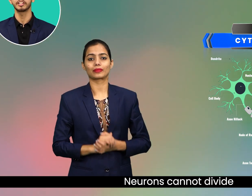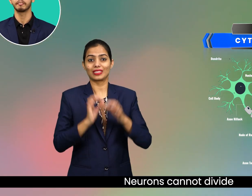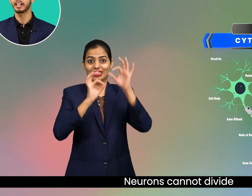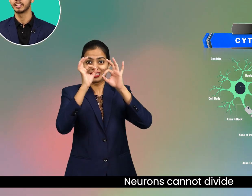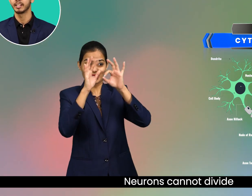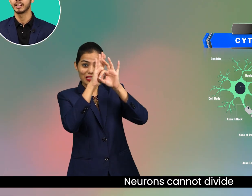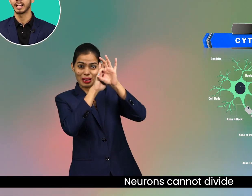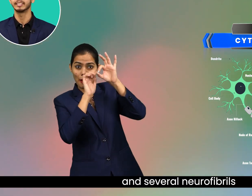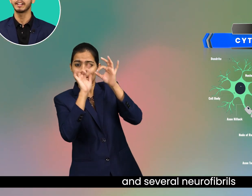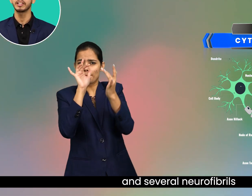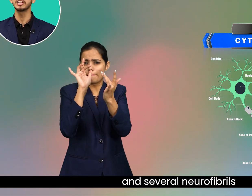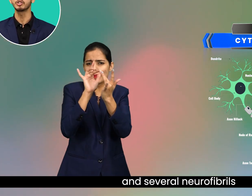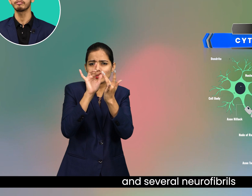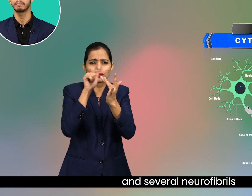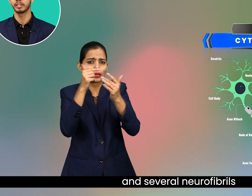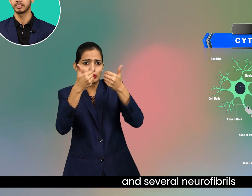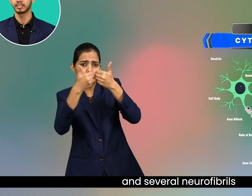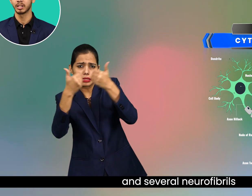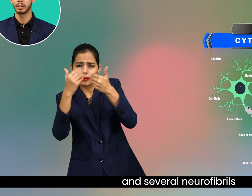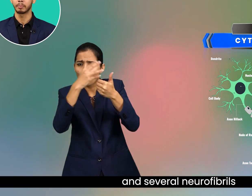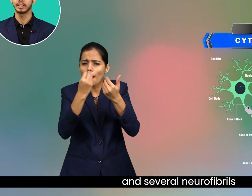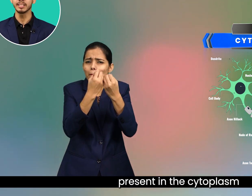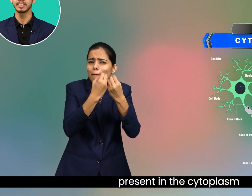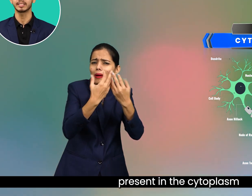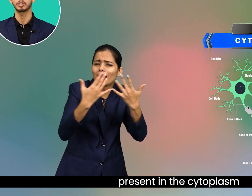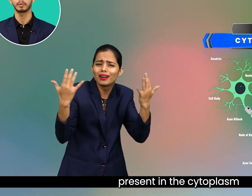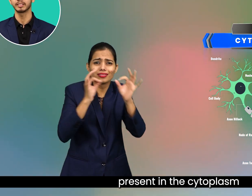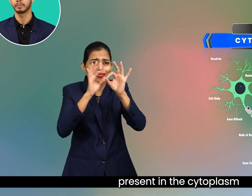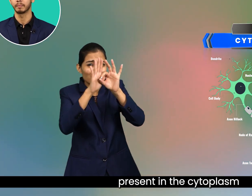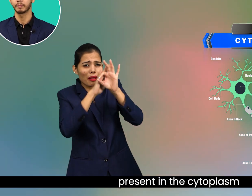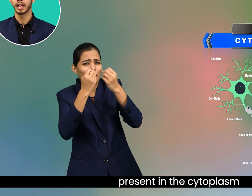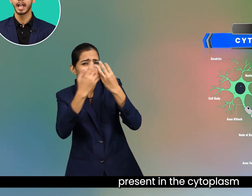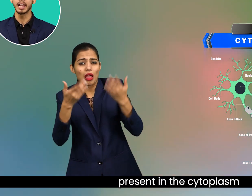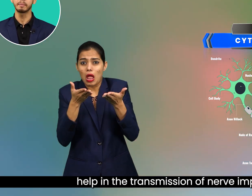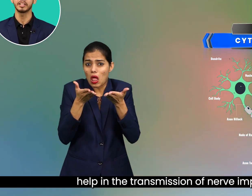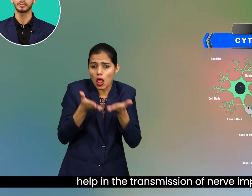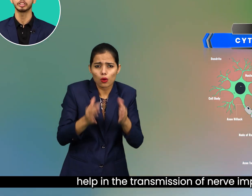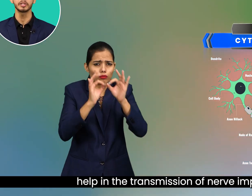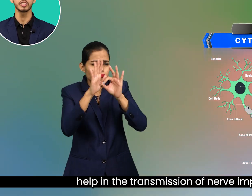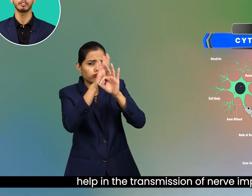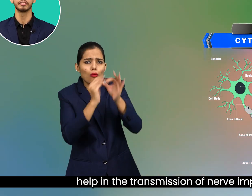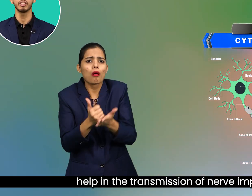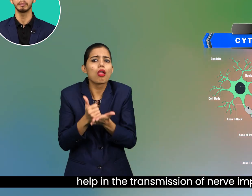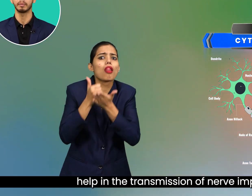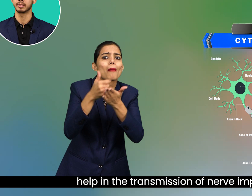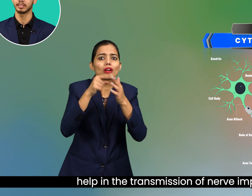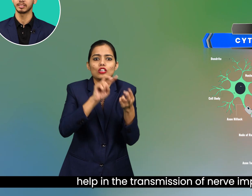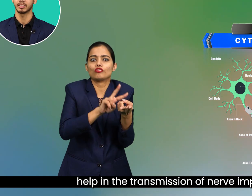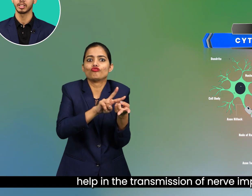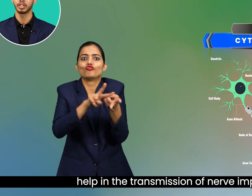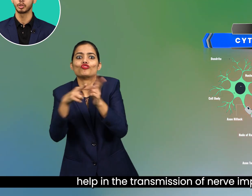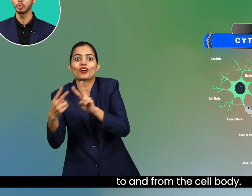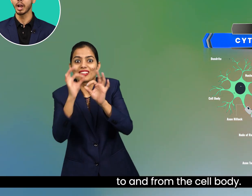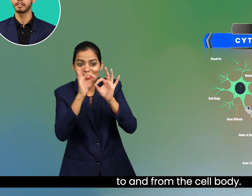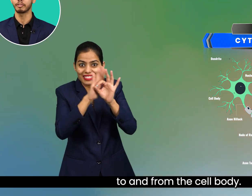Neurons cannot divide, and several neurofibrils present in the cytoplasm help in the transmission of nerve